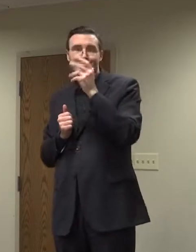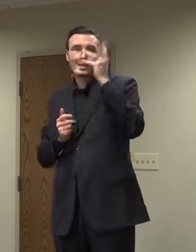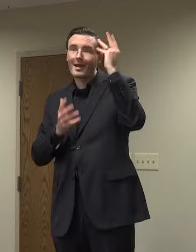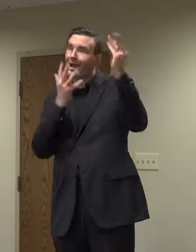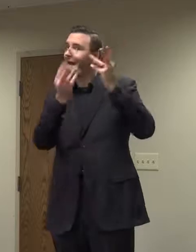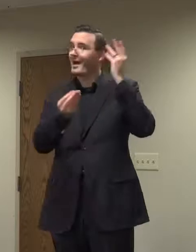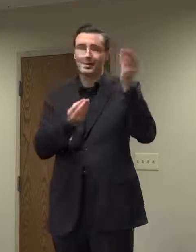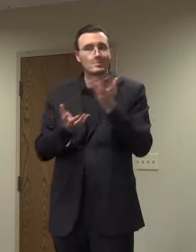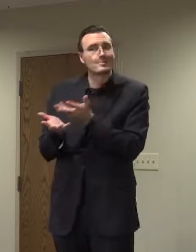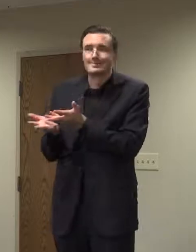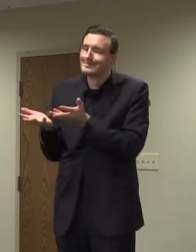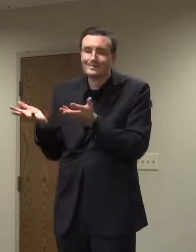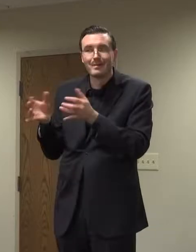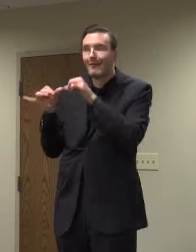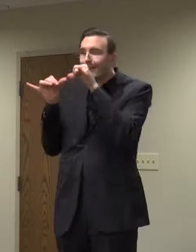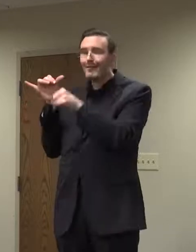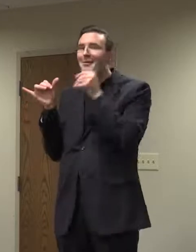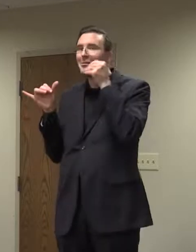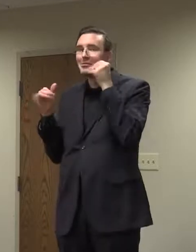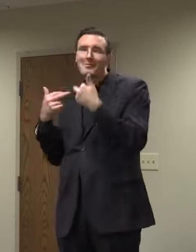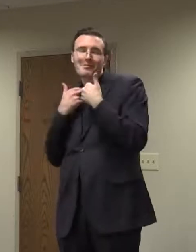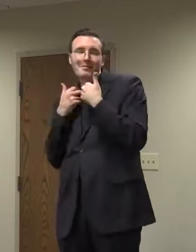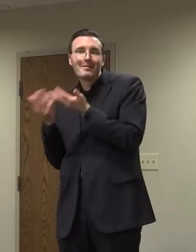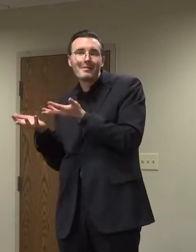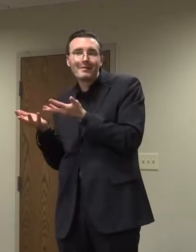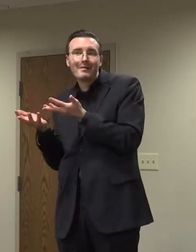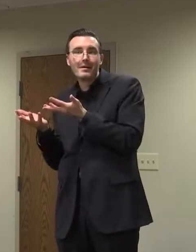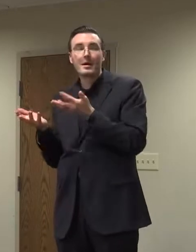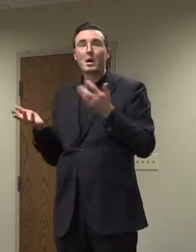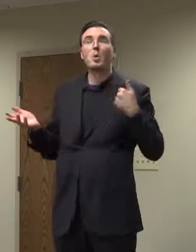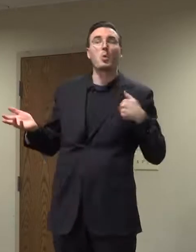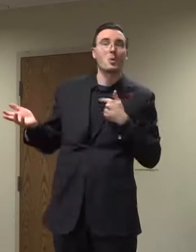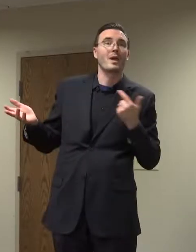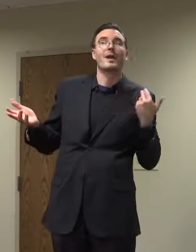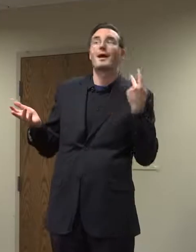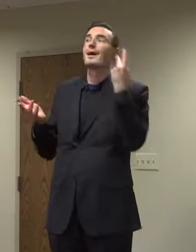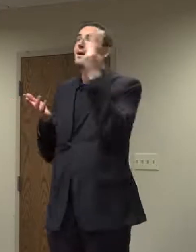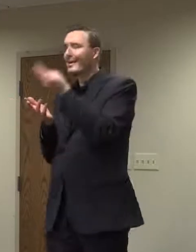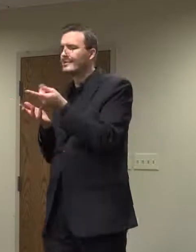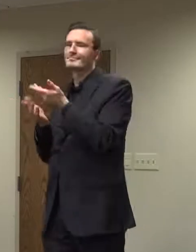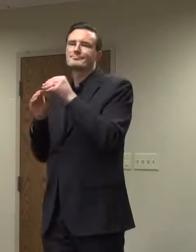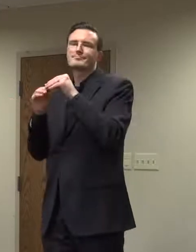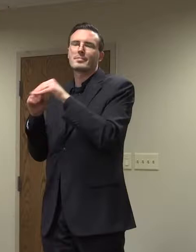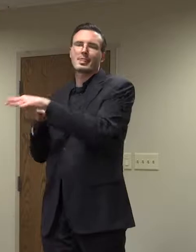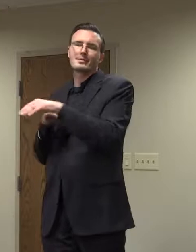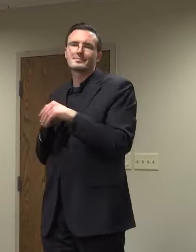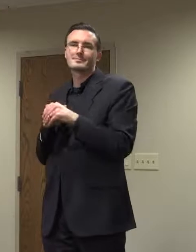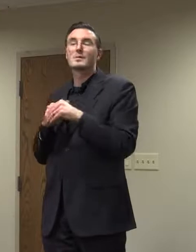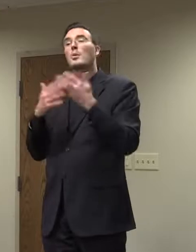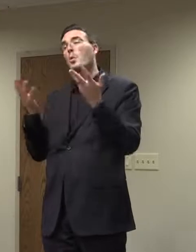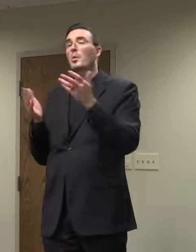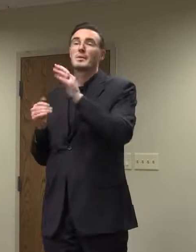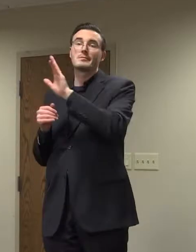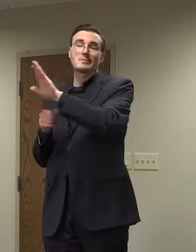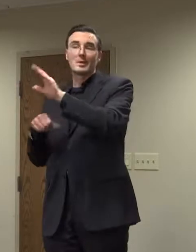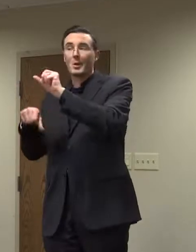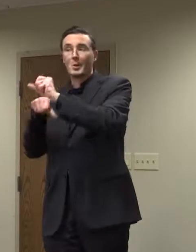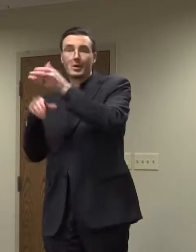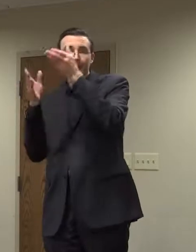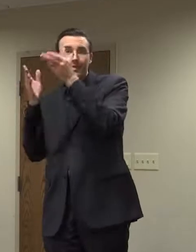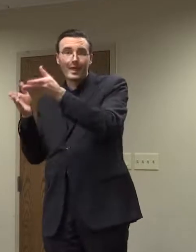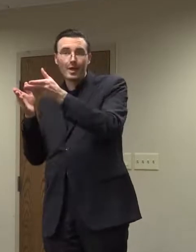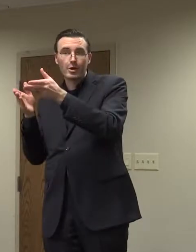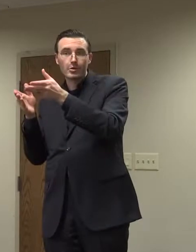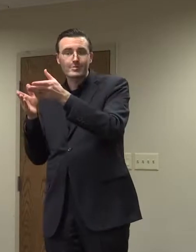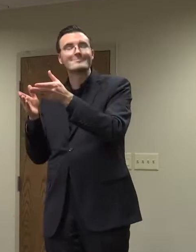we're bringing it in, whether we're a family member that wants to visit, or we've got an essential workforce member. That's Alden Deeb's